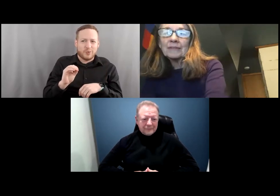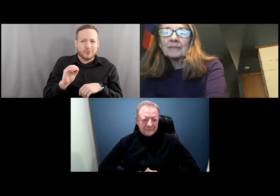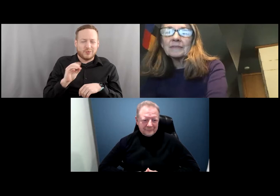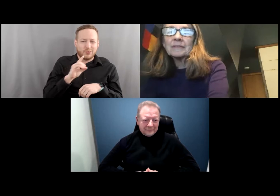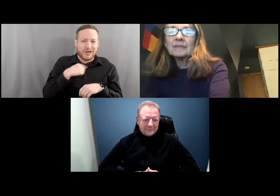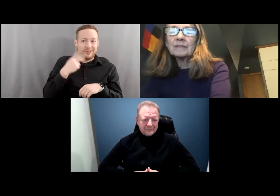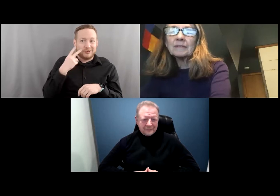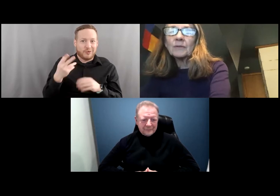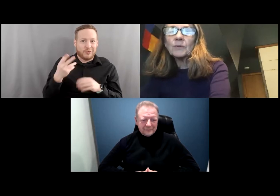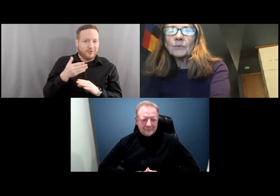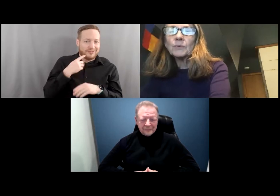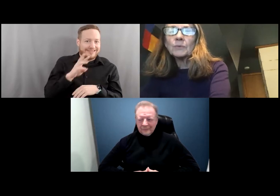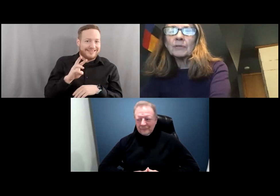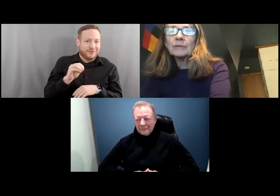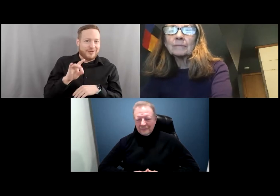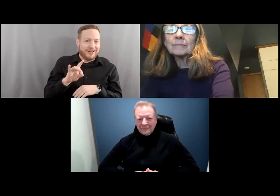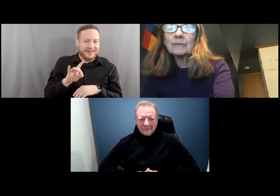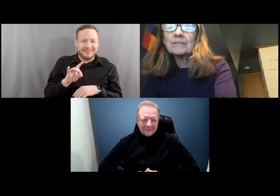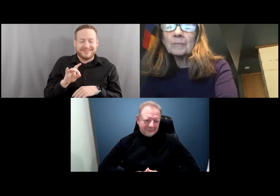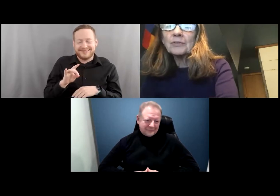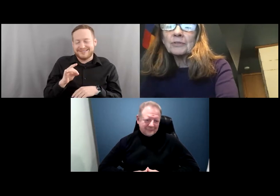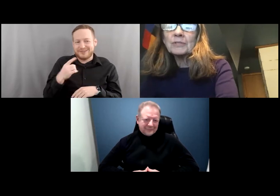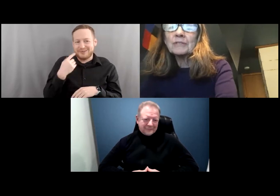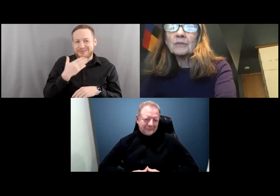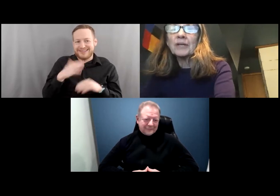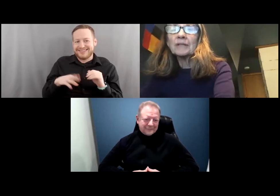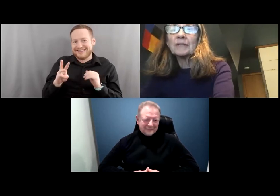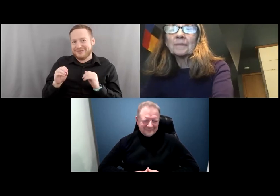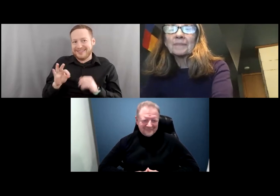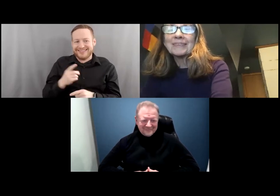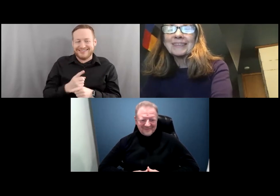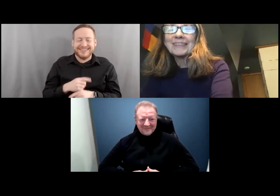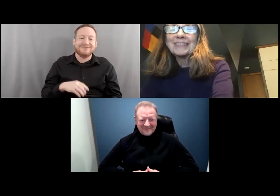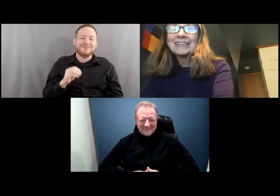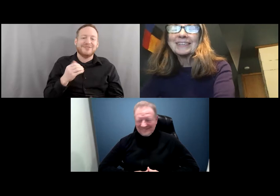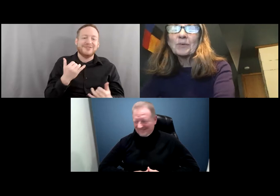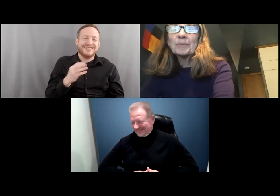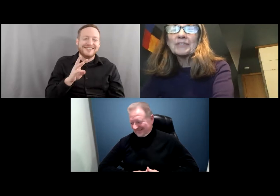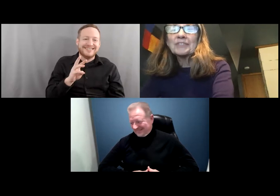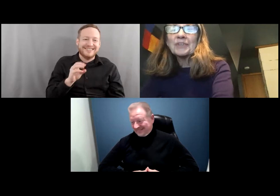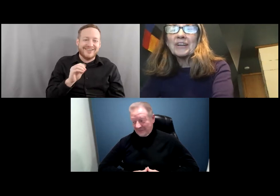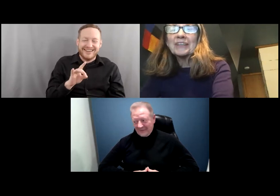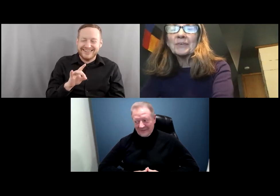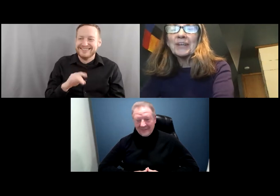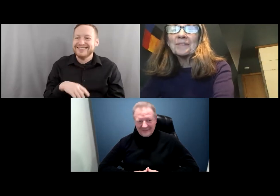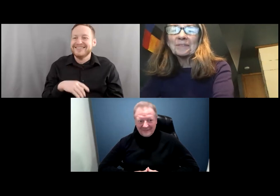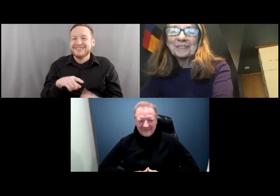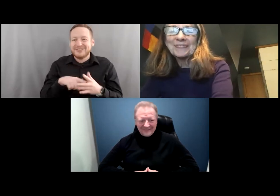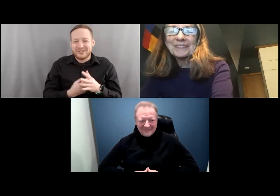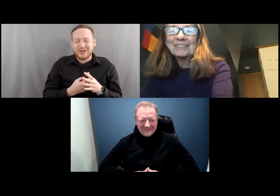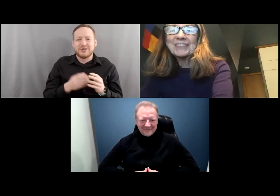It is 6:00, well, the last time I looked, it was 6:08, probably 6:09.